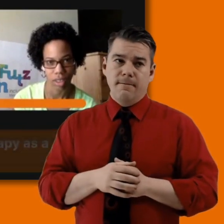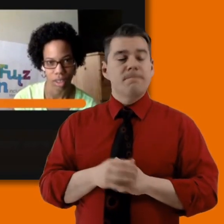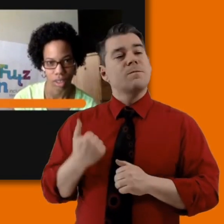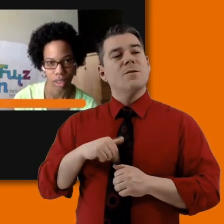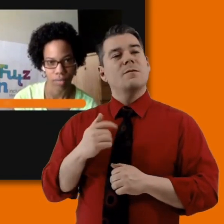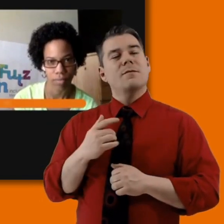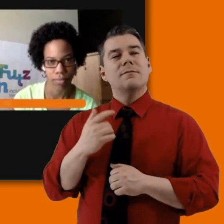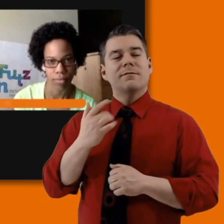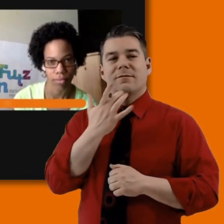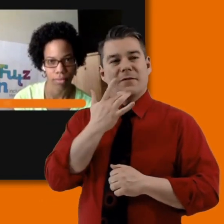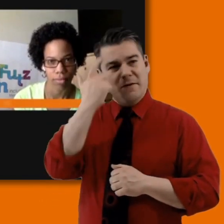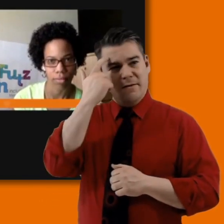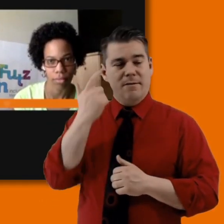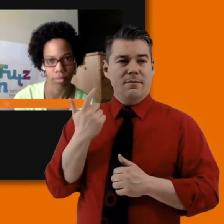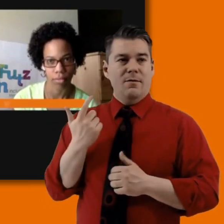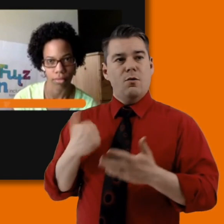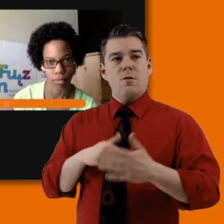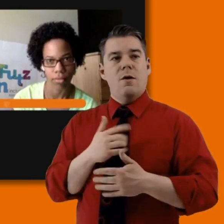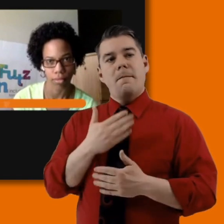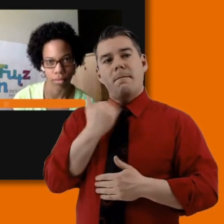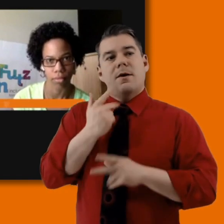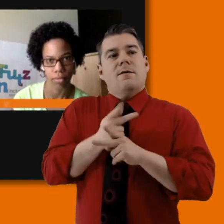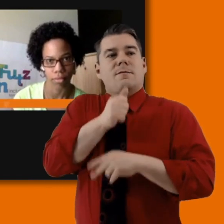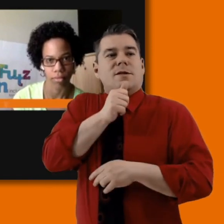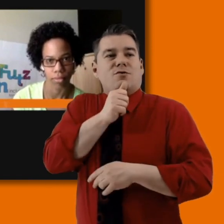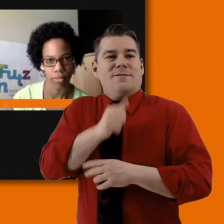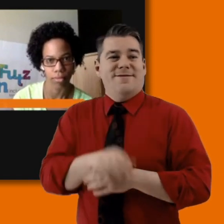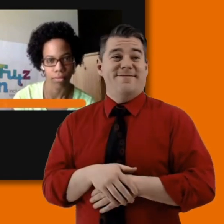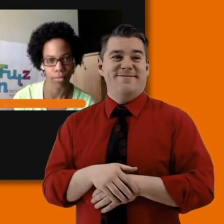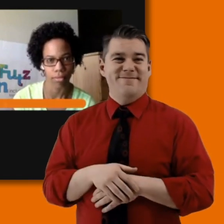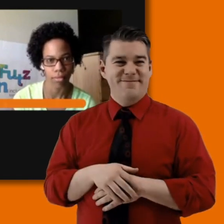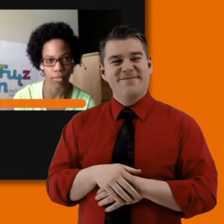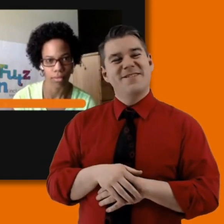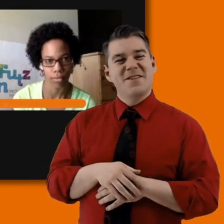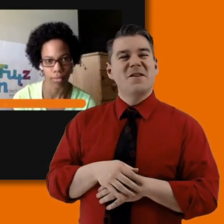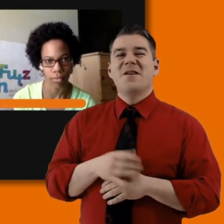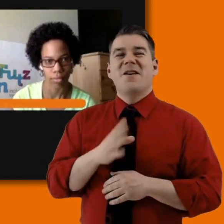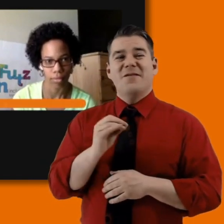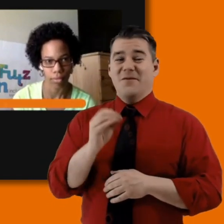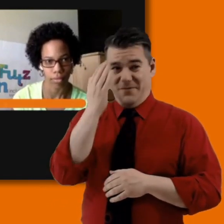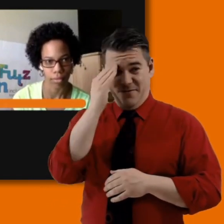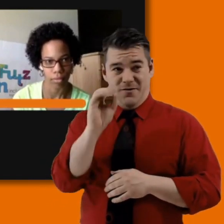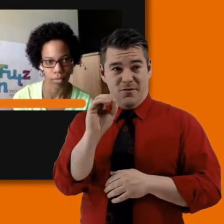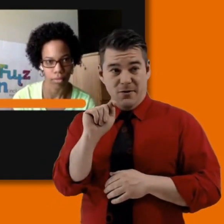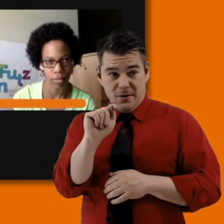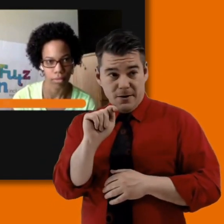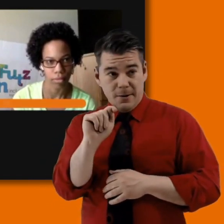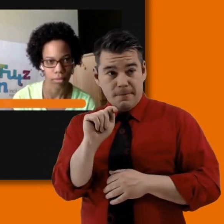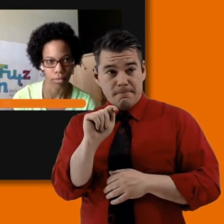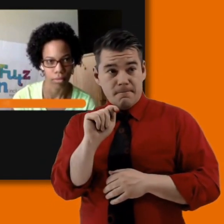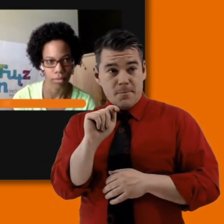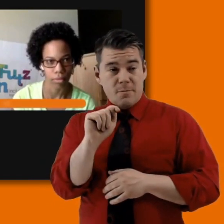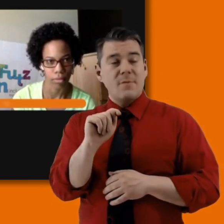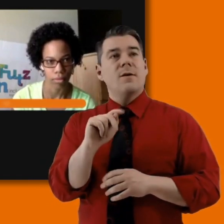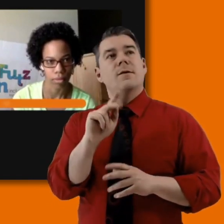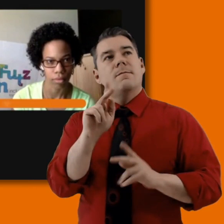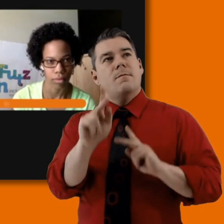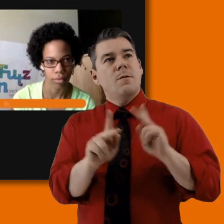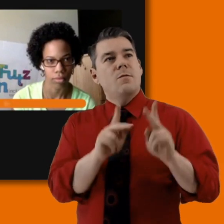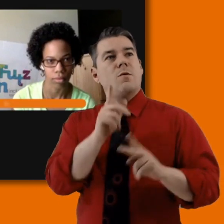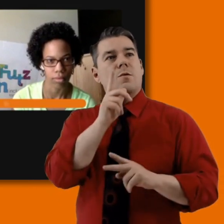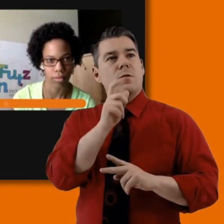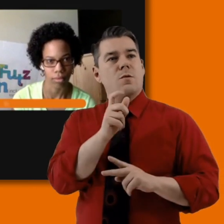like to think that sometimes we're like the best kept secret. And, OT, people who